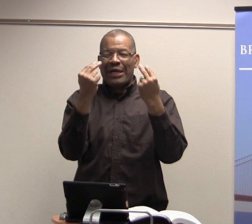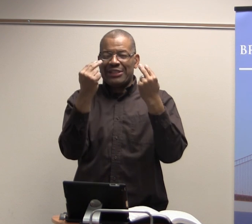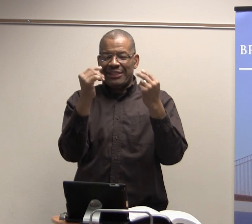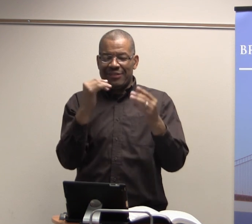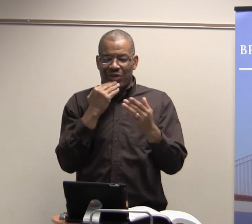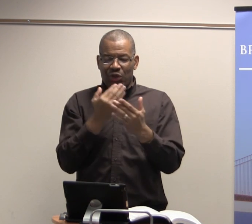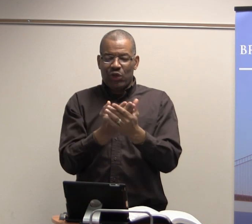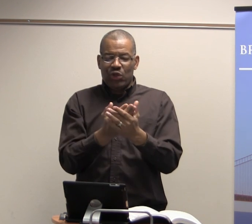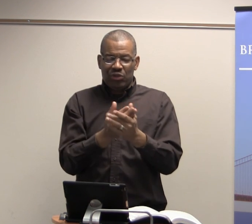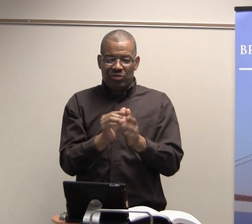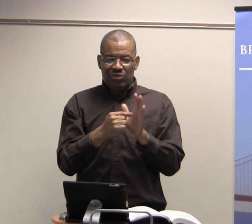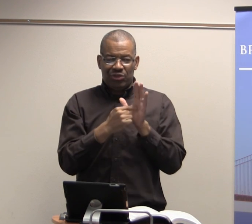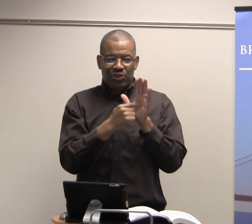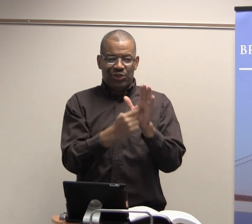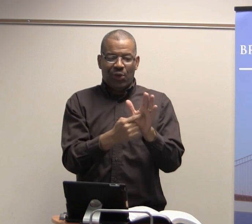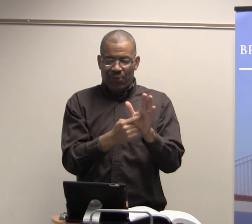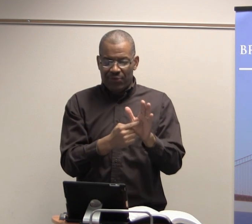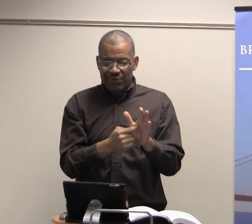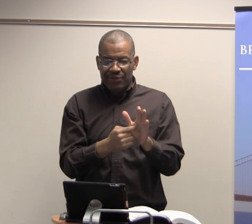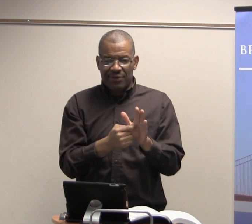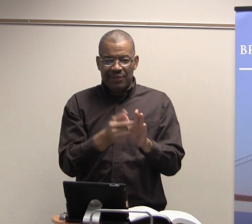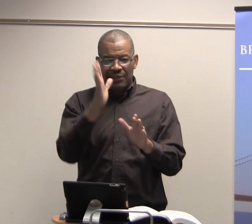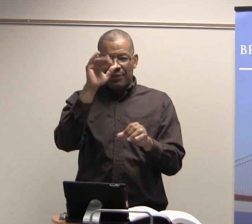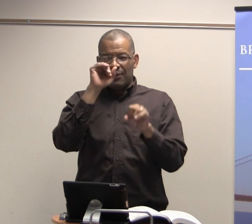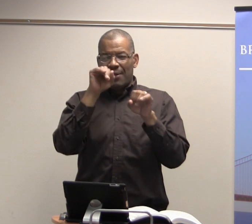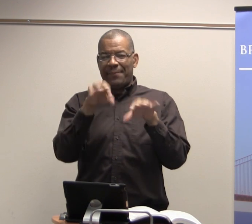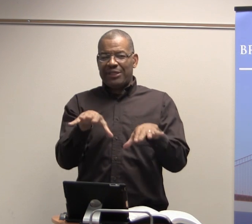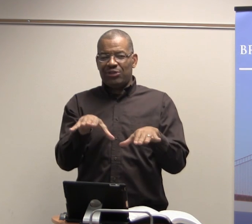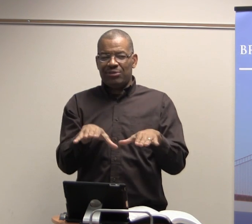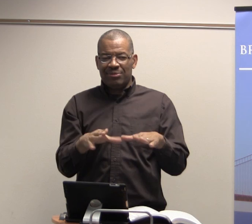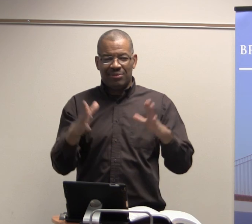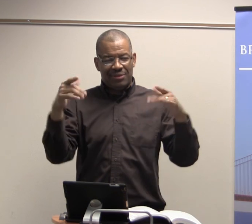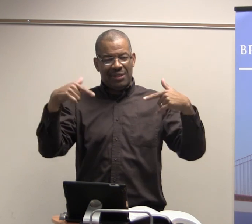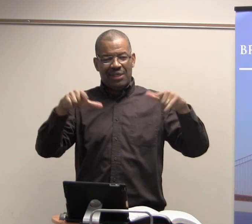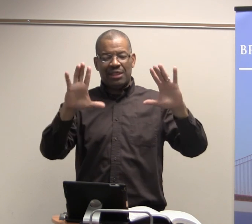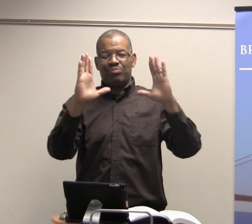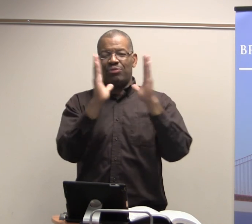watching. Good show. God bless you.